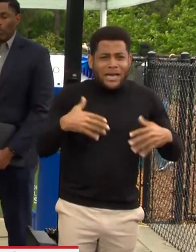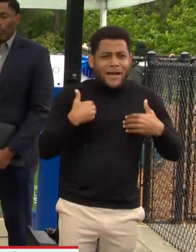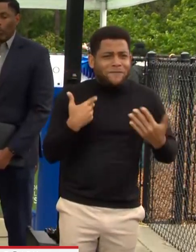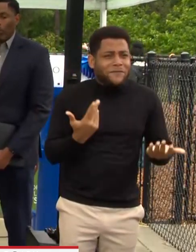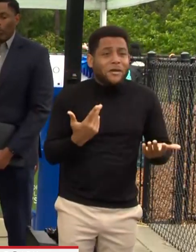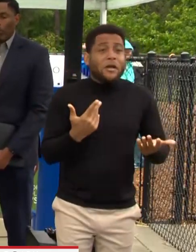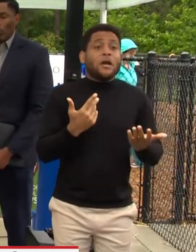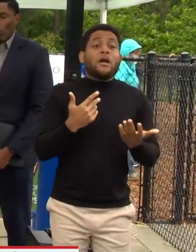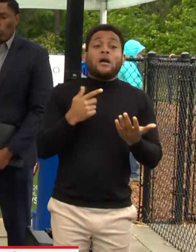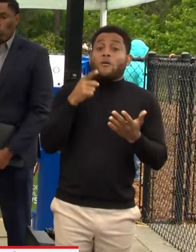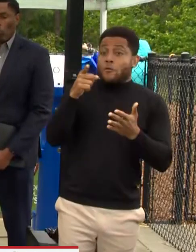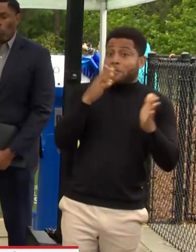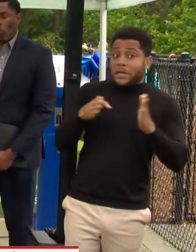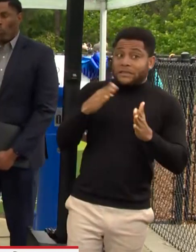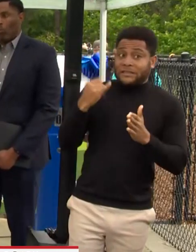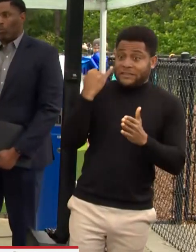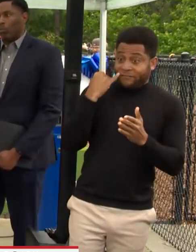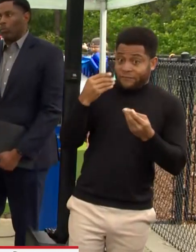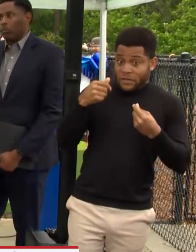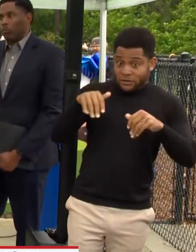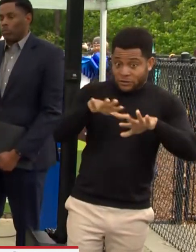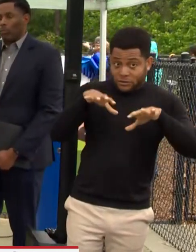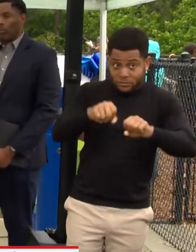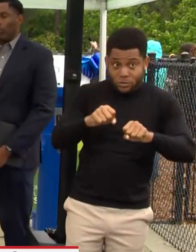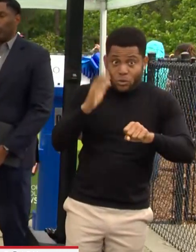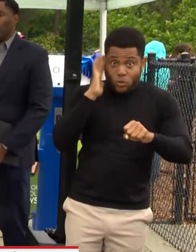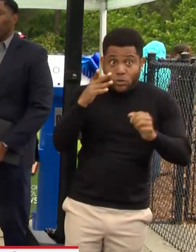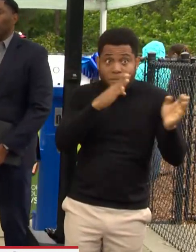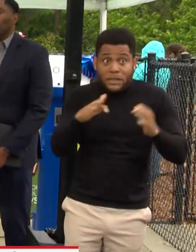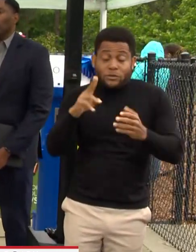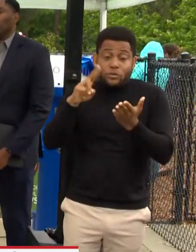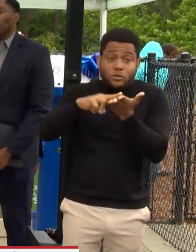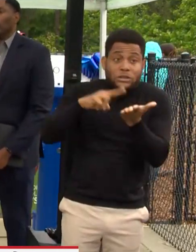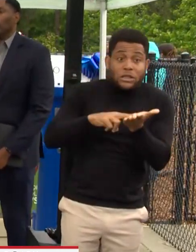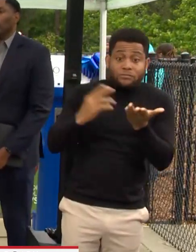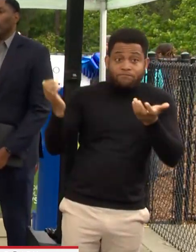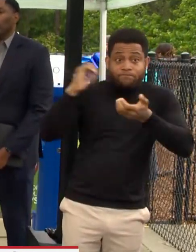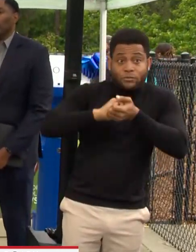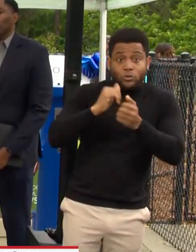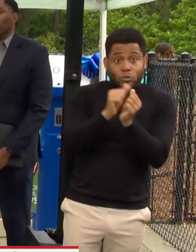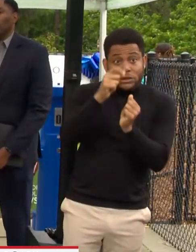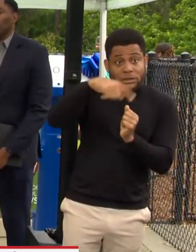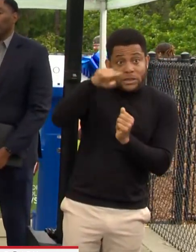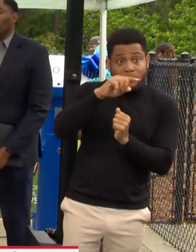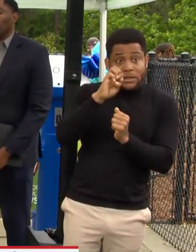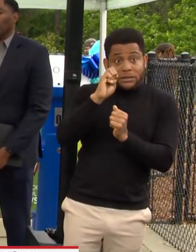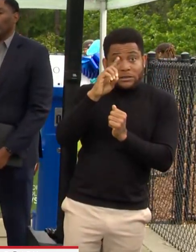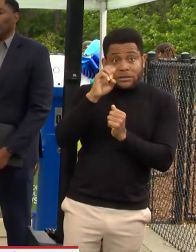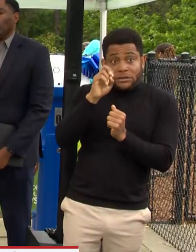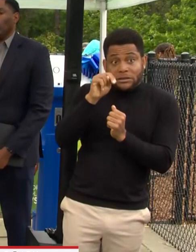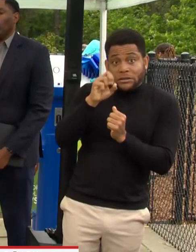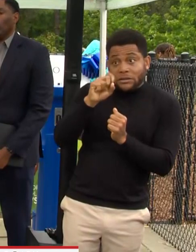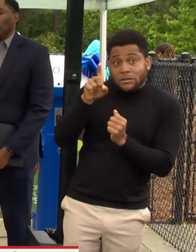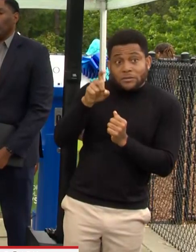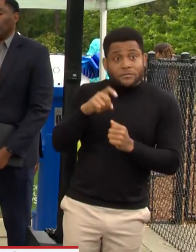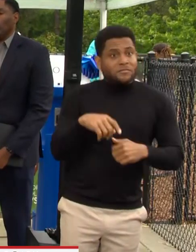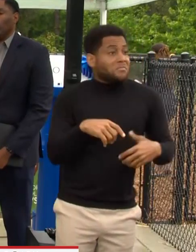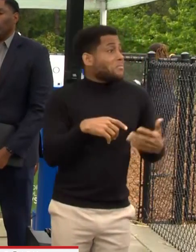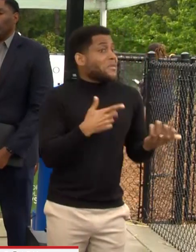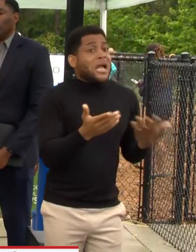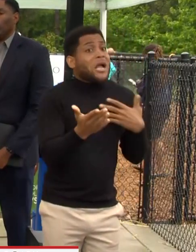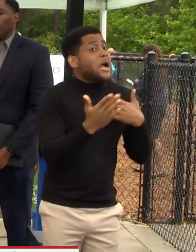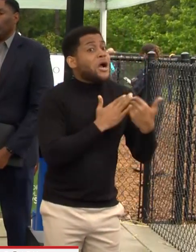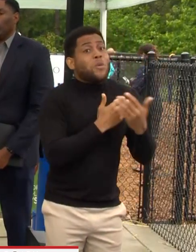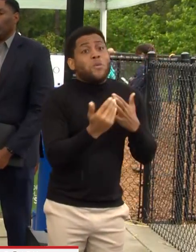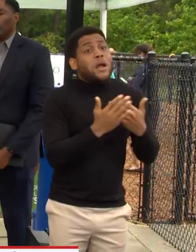planning to work? Anyone can work there if we get it. And so what our scope